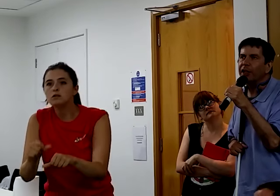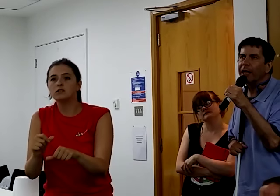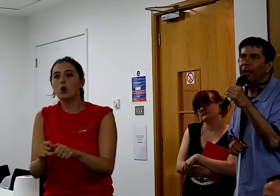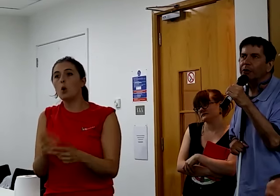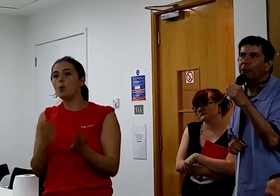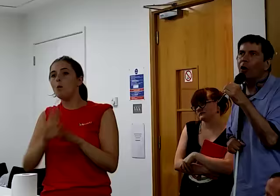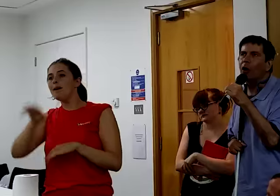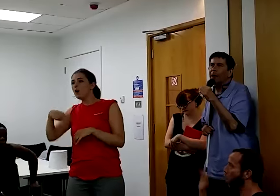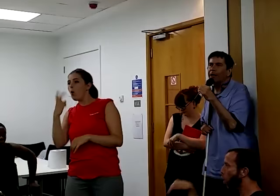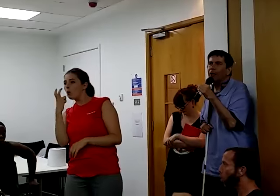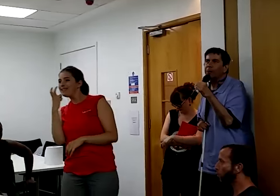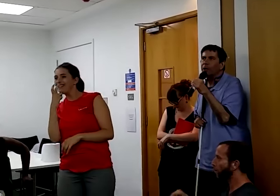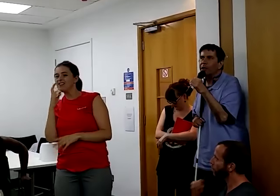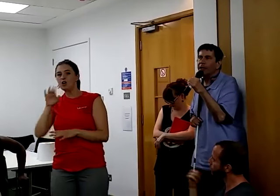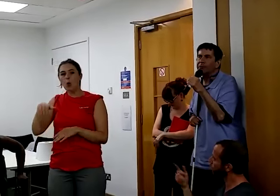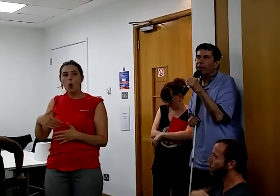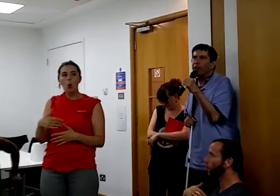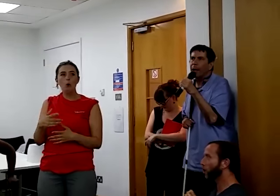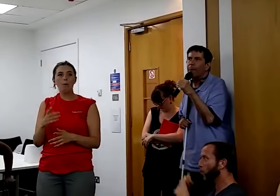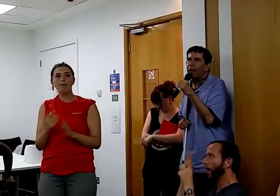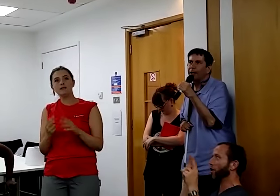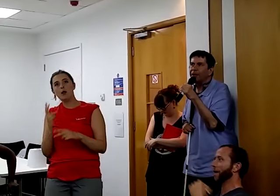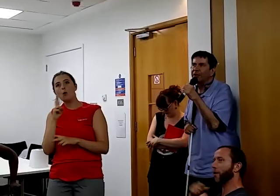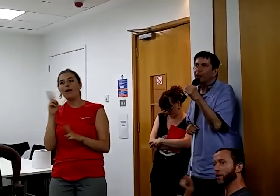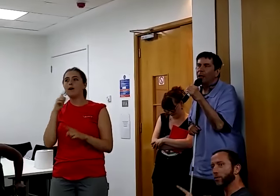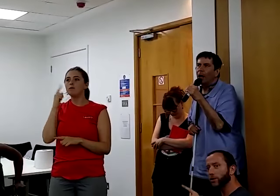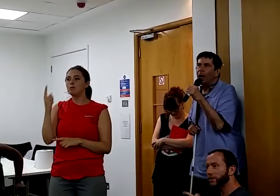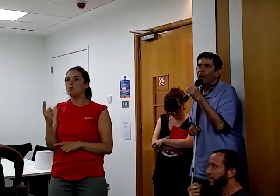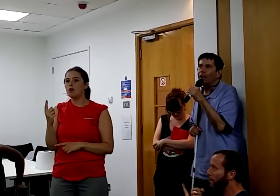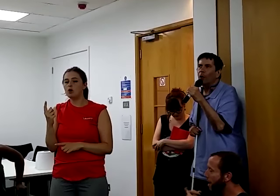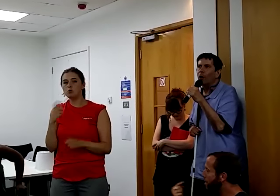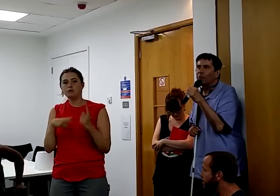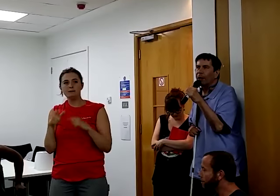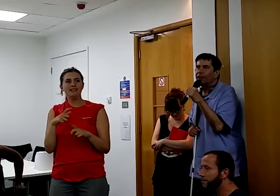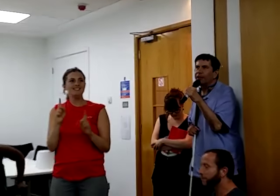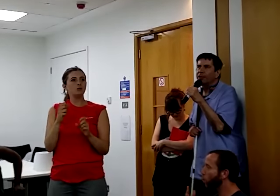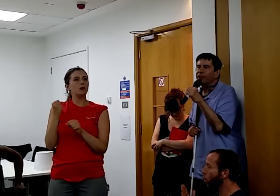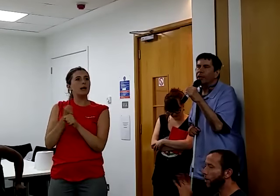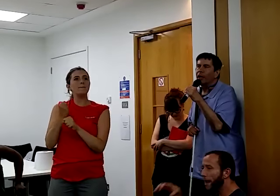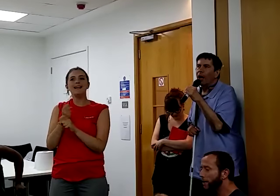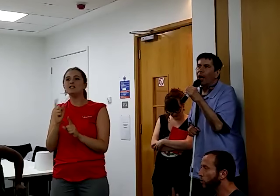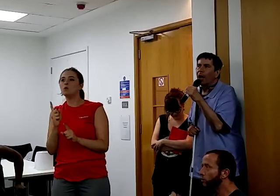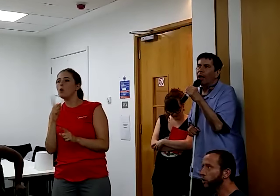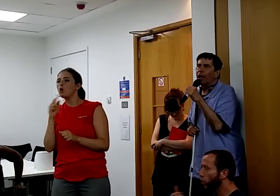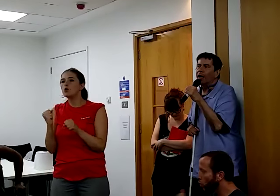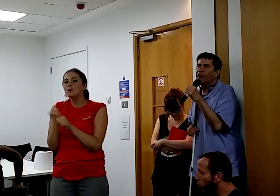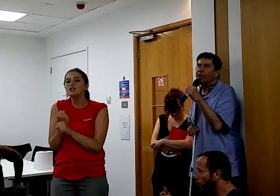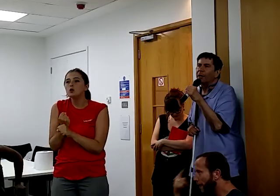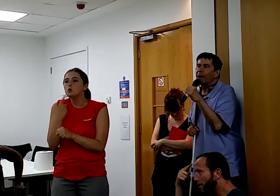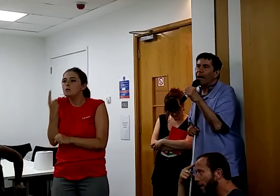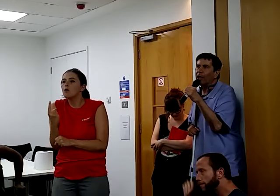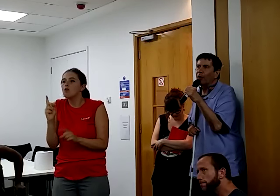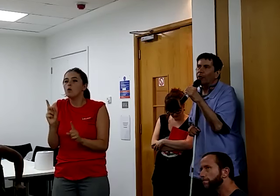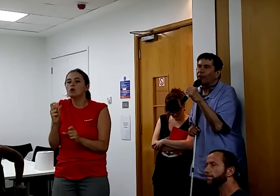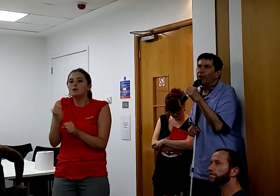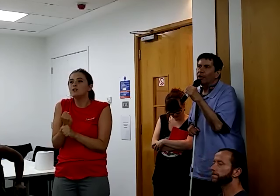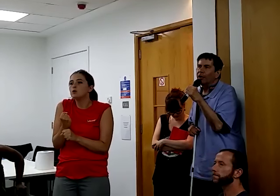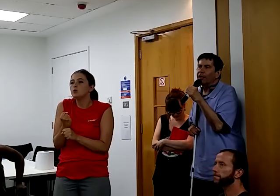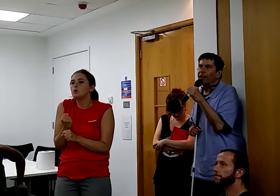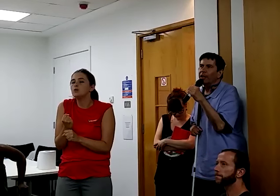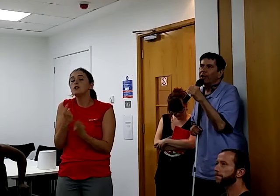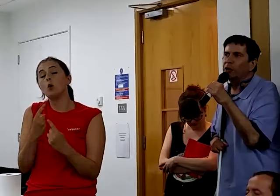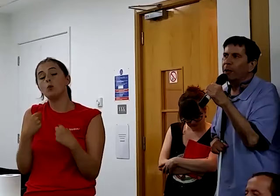home this evening and get up tomorrow, back in our communities, back in our campaigns, in our workplaces. Thinking back